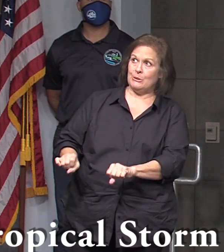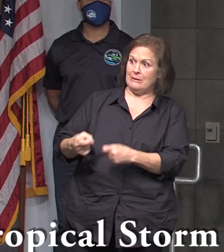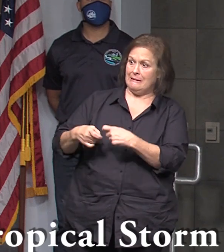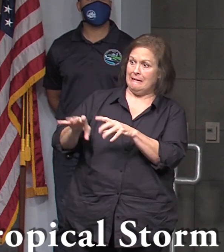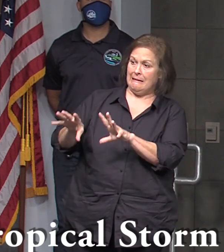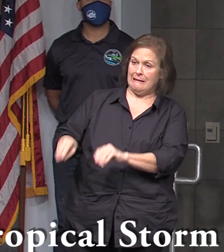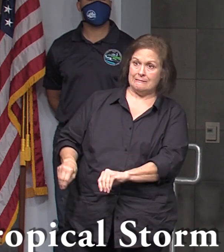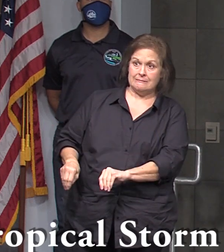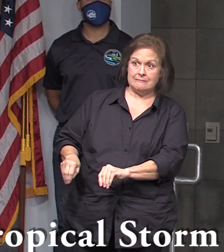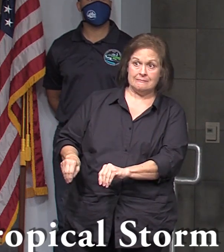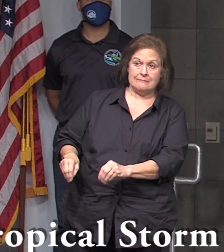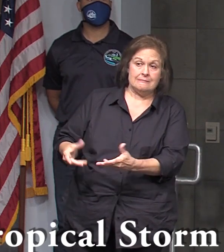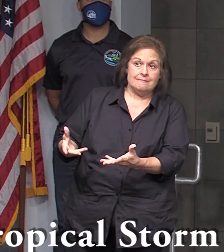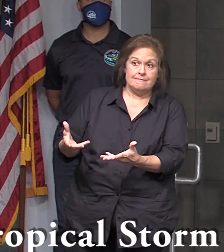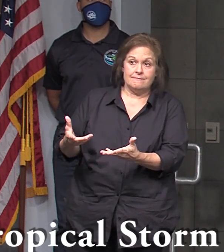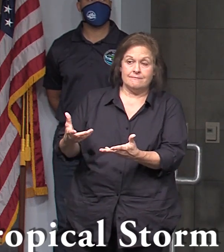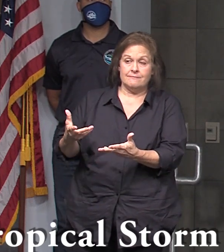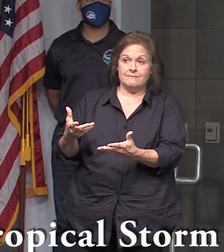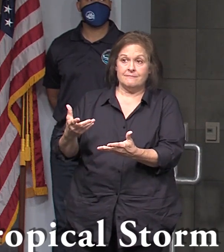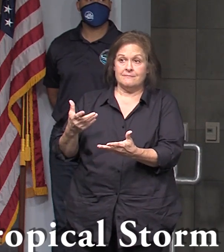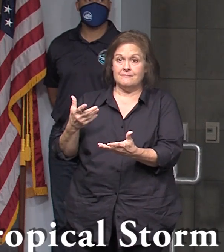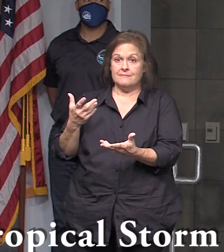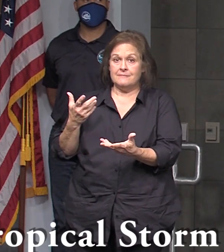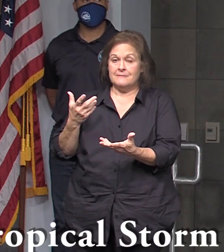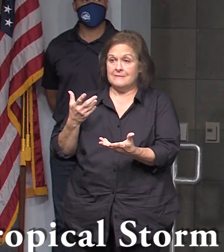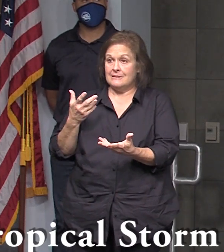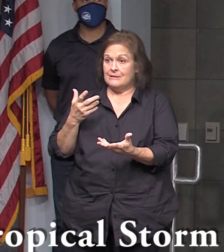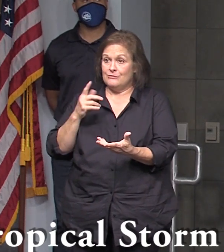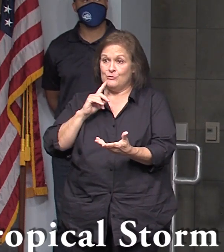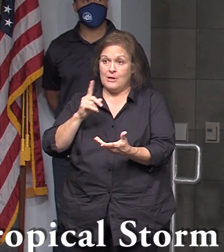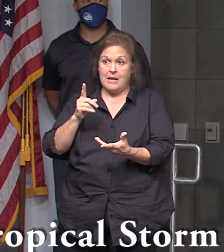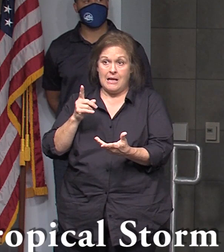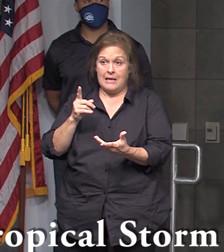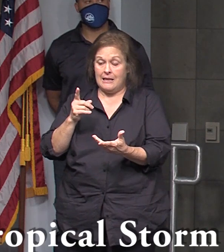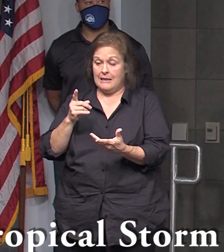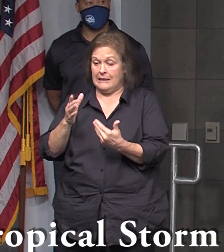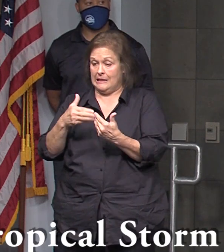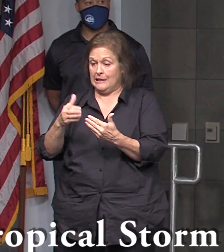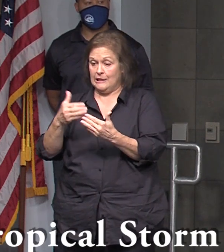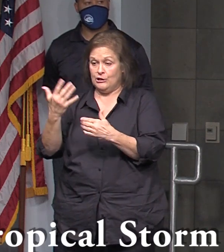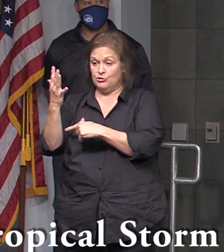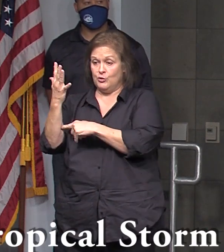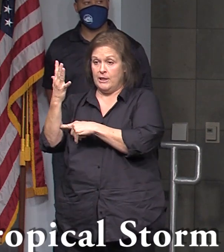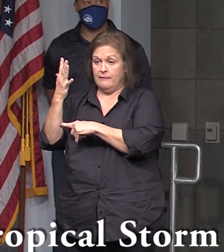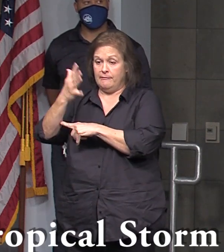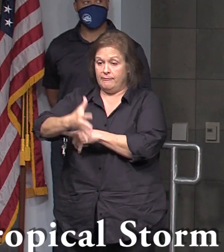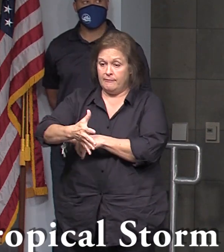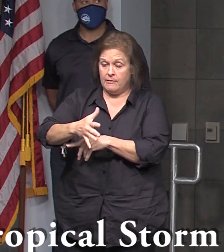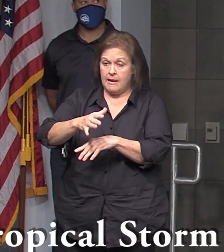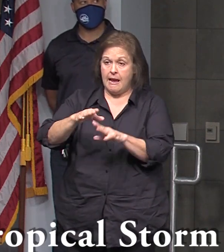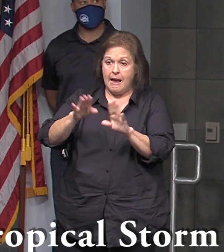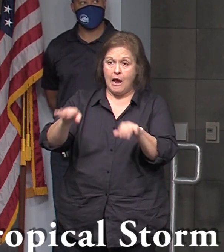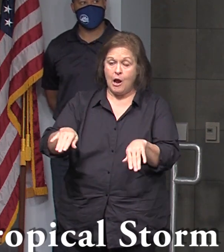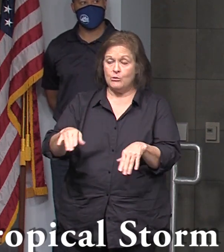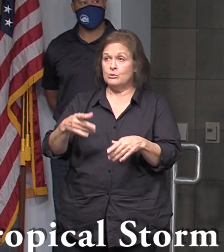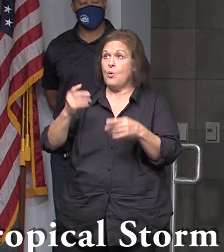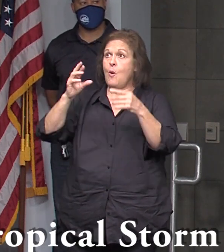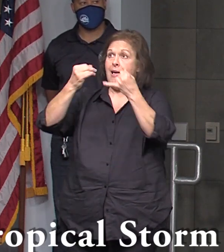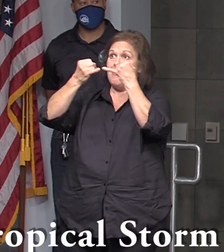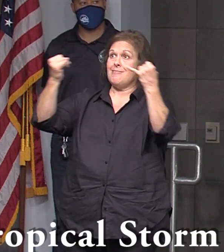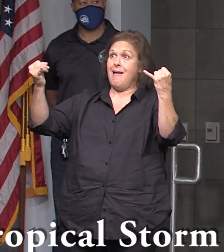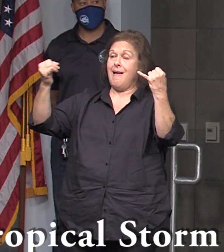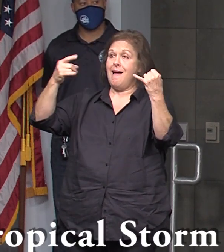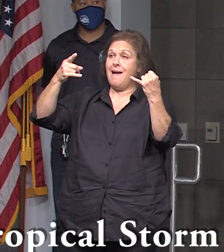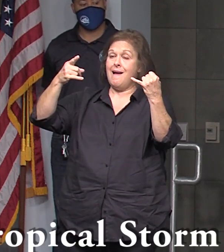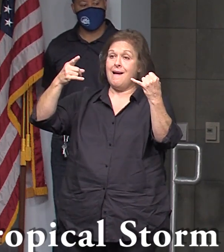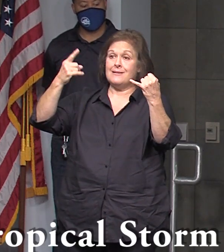very likely. It doesn't take much to stop a tree that could fall either on your house, the service line